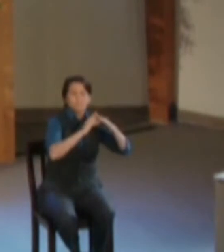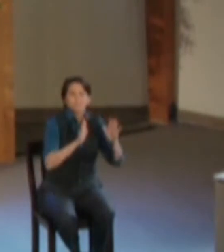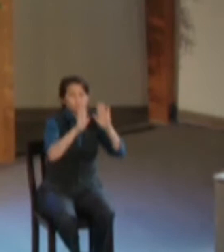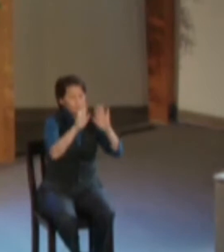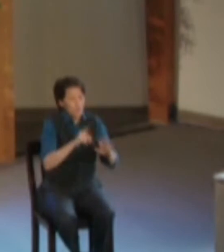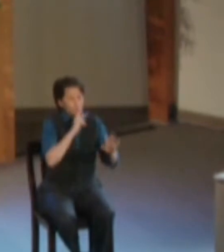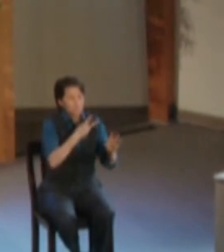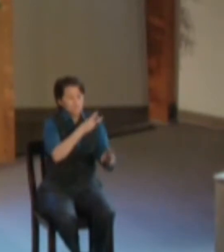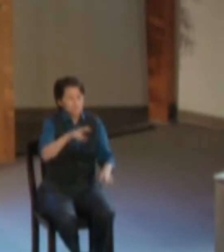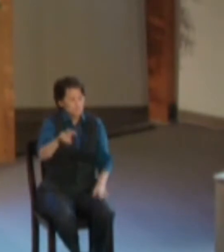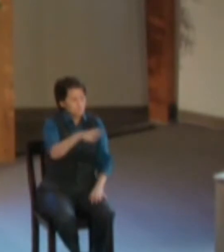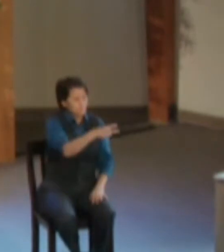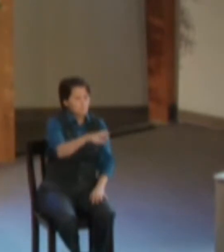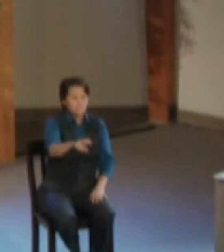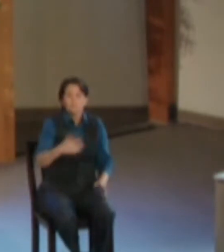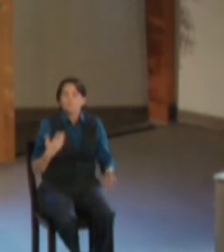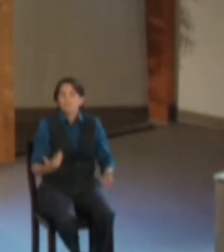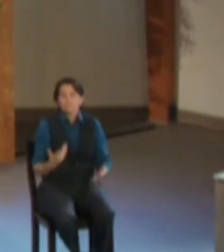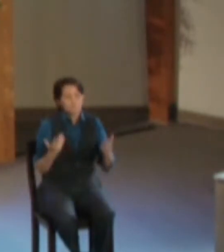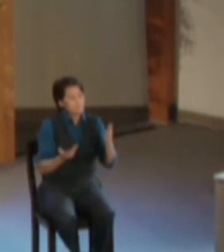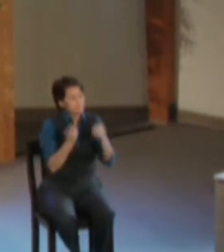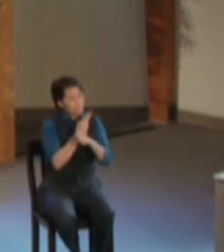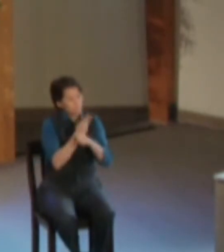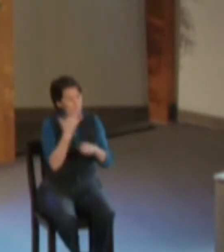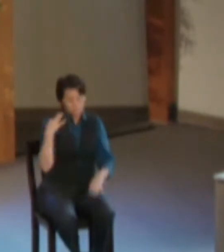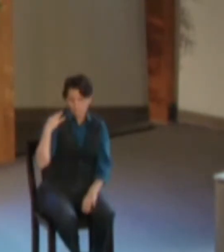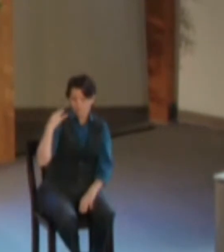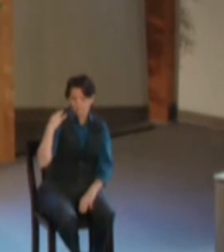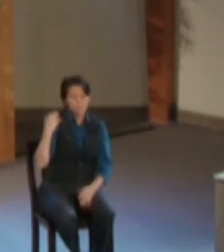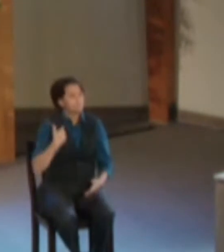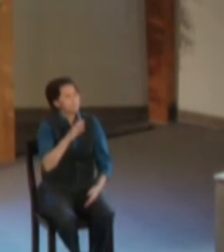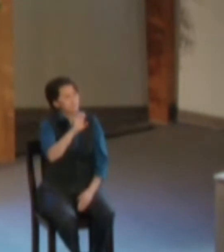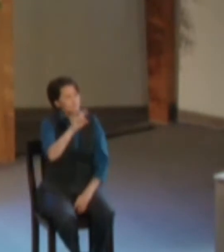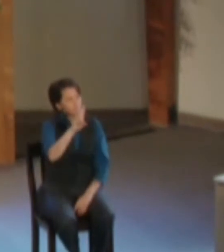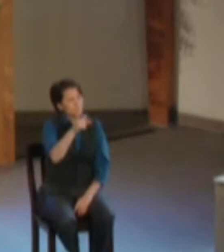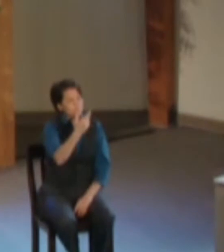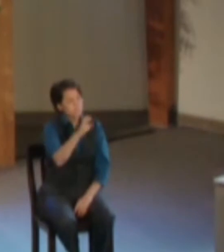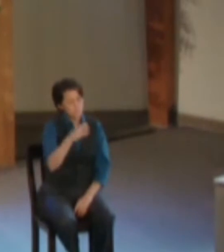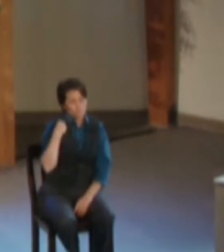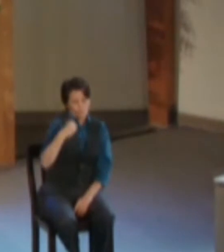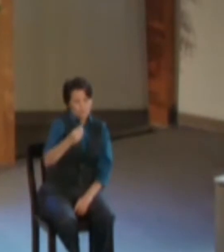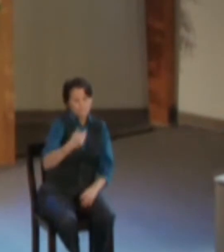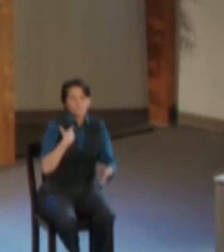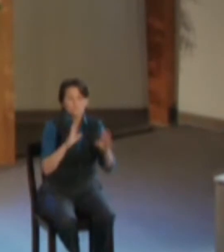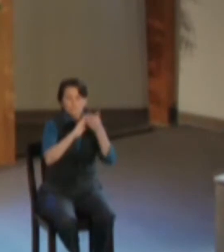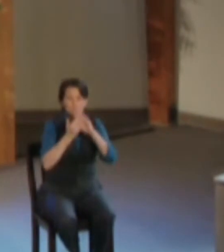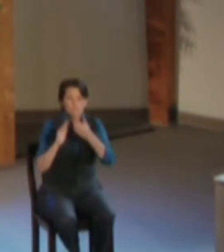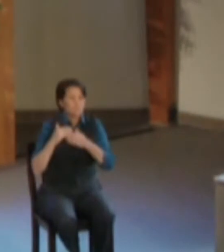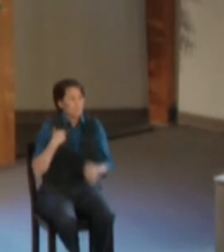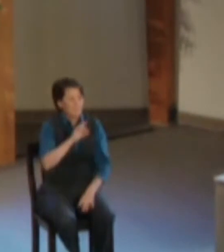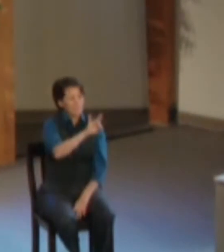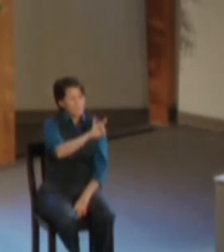transitional. David Qualley leads a group of volunteers from the Eugene community in putting in the finishing touches in their 84th Conestoga